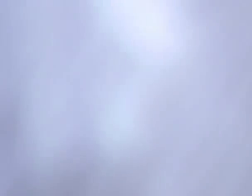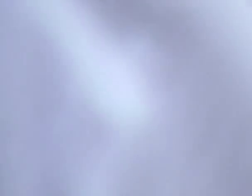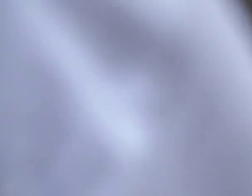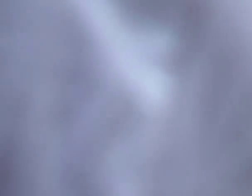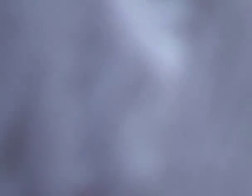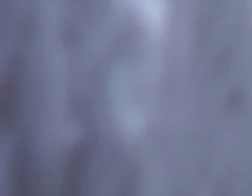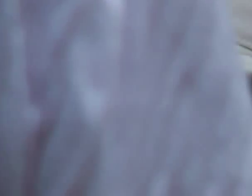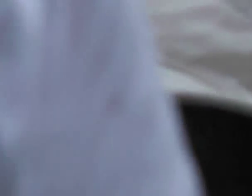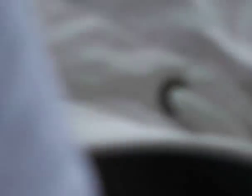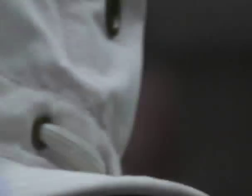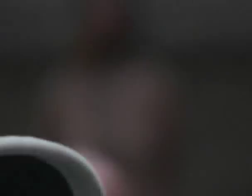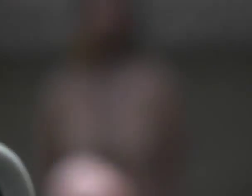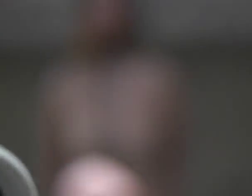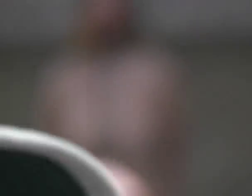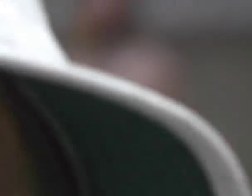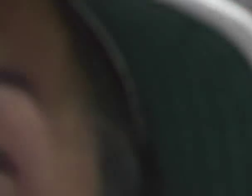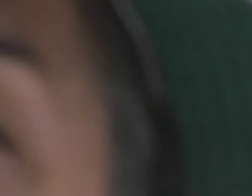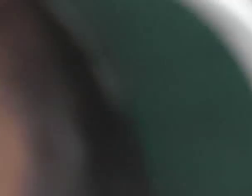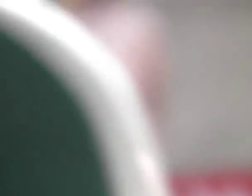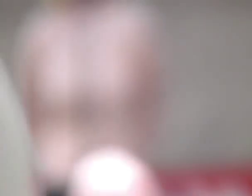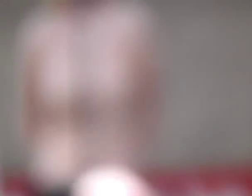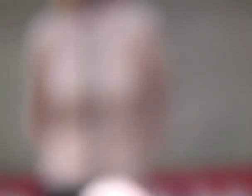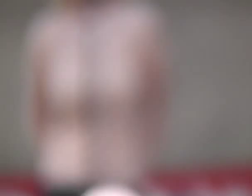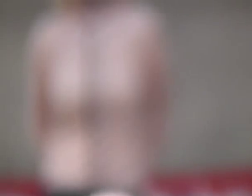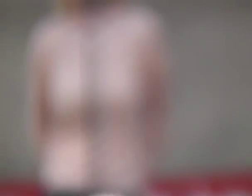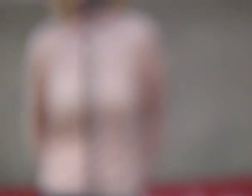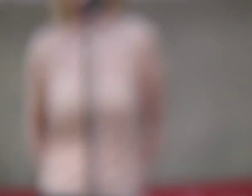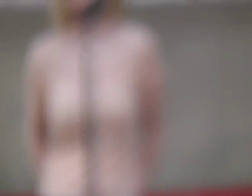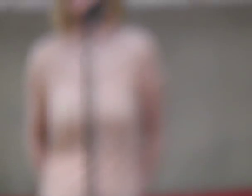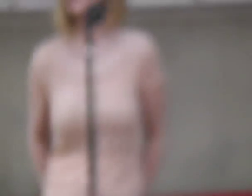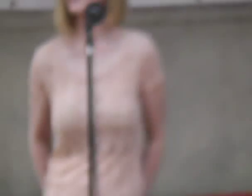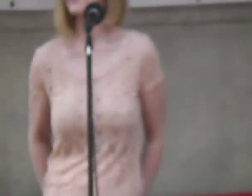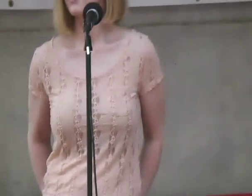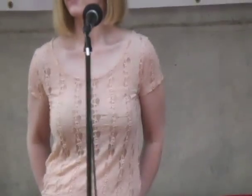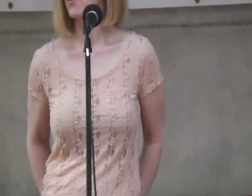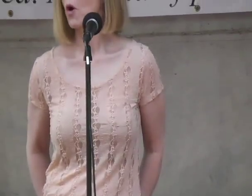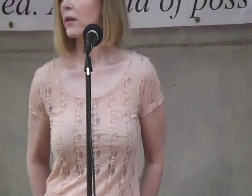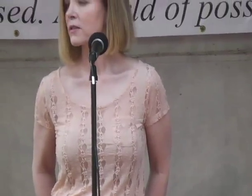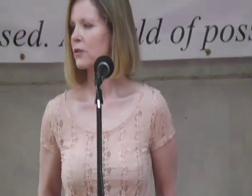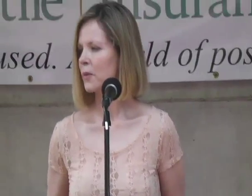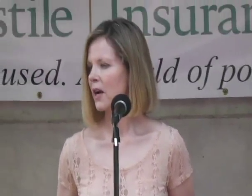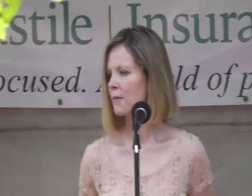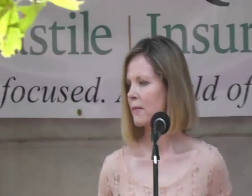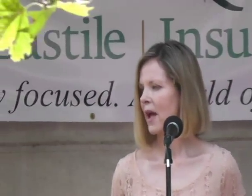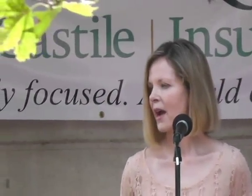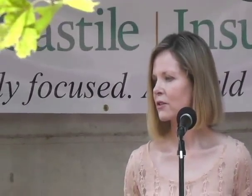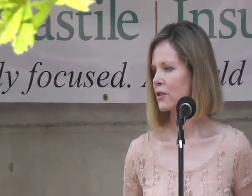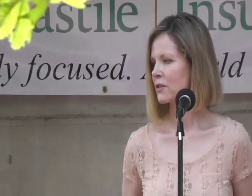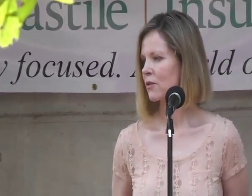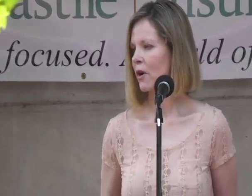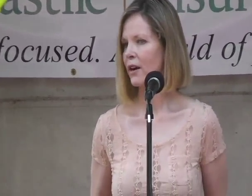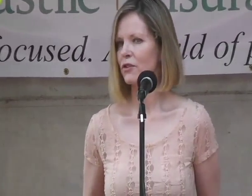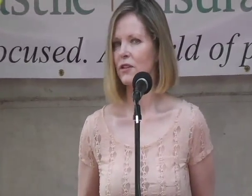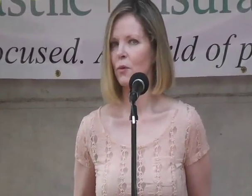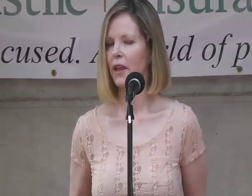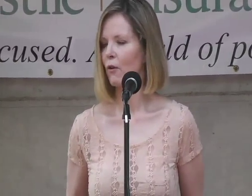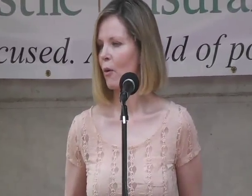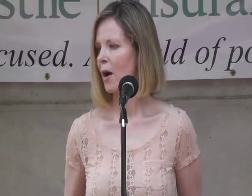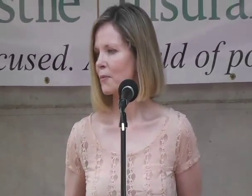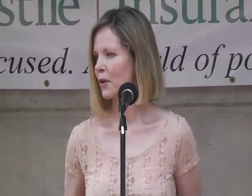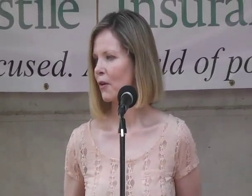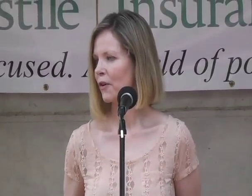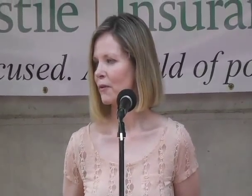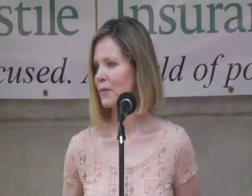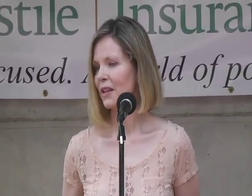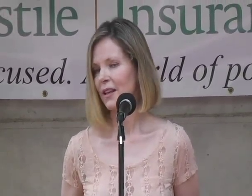Well, yeah, a lot of kids, don't necessarily want to become actors or actresses when they